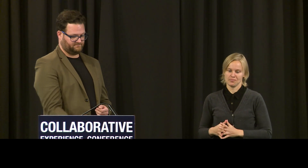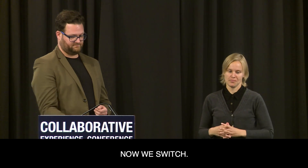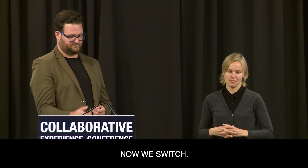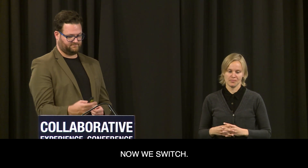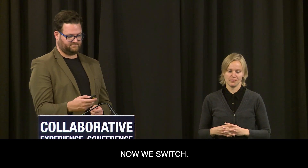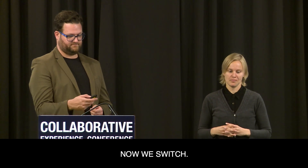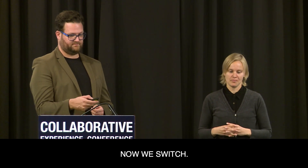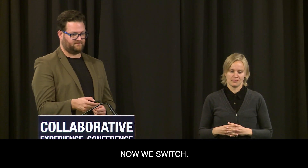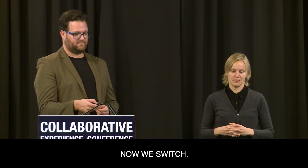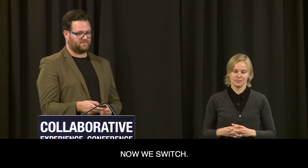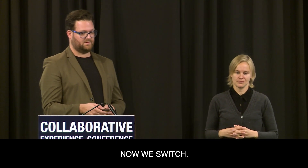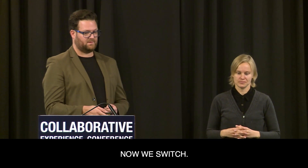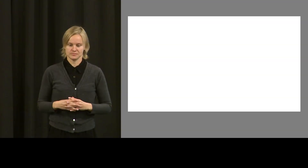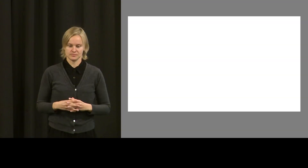Now we switch.